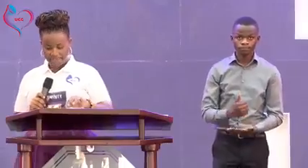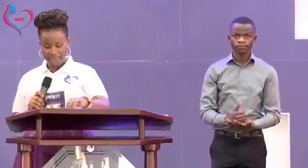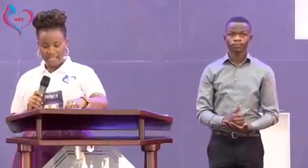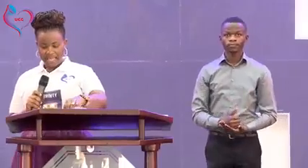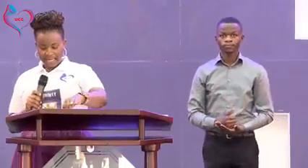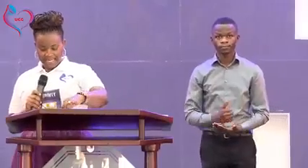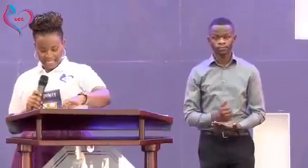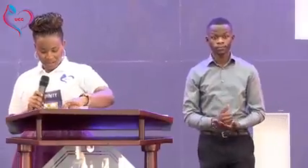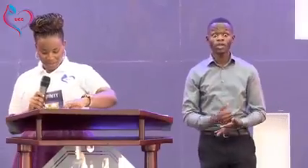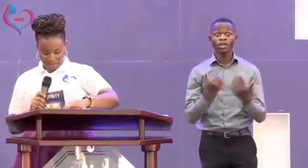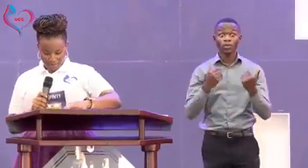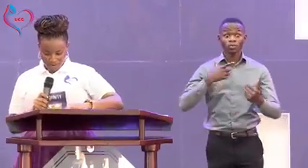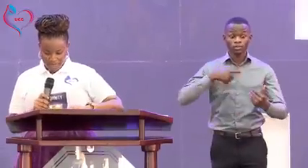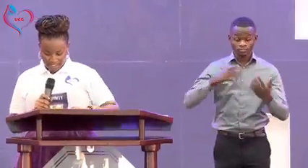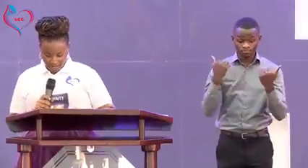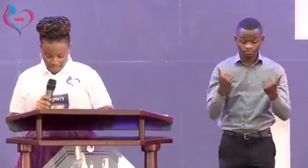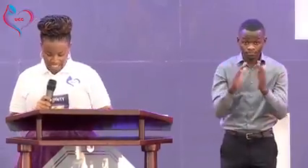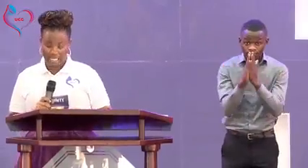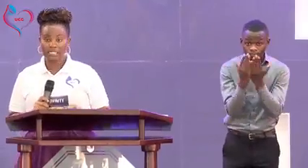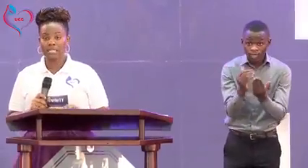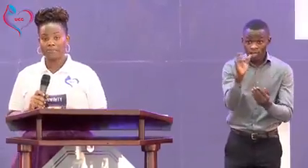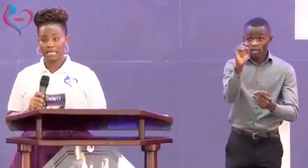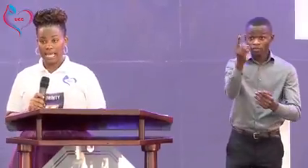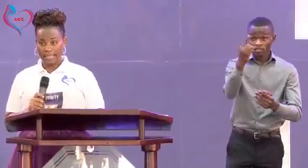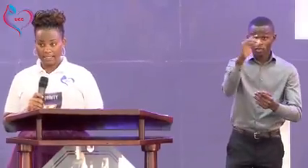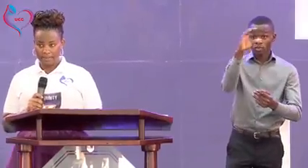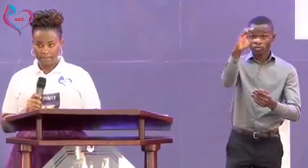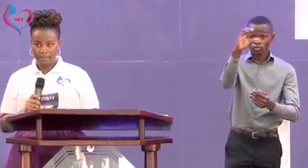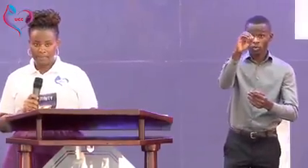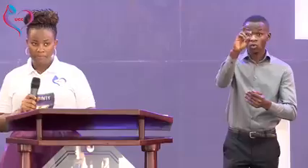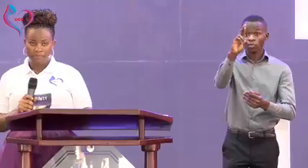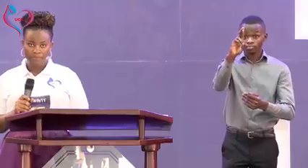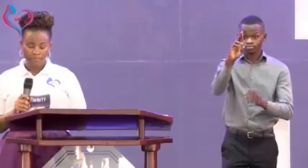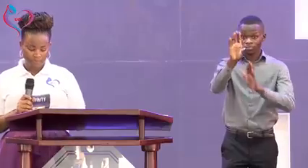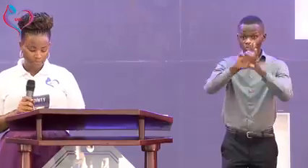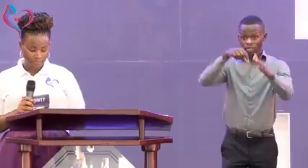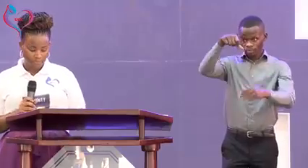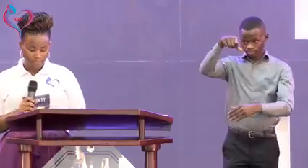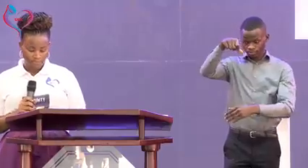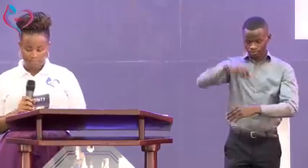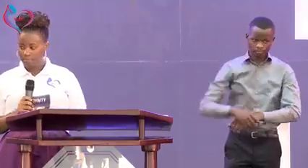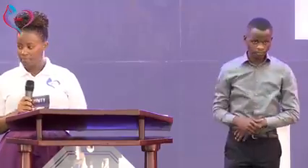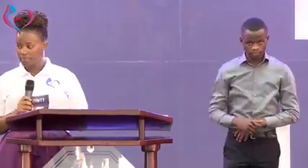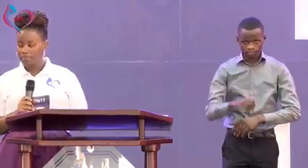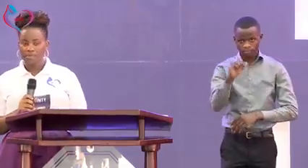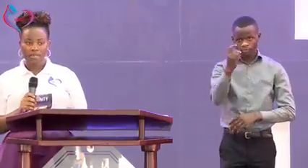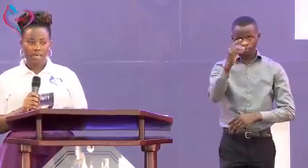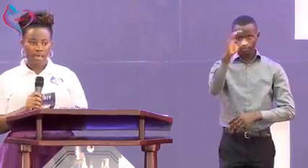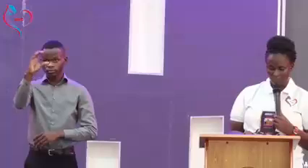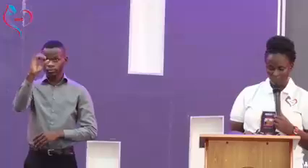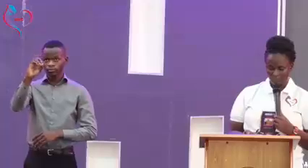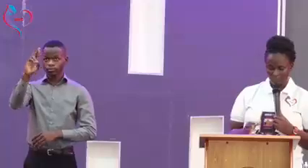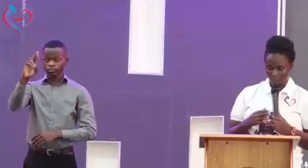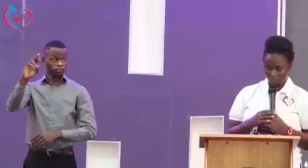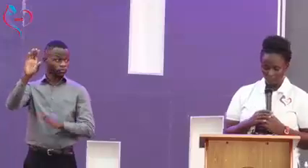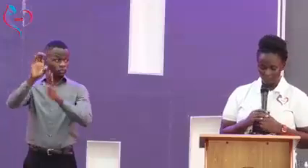Amen. Let us go to the book of 1 Corinthians chapter 9. Katugende mu kitabo eky'Abakorinso ekisooka essuula ya 9.